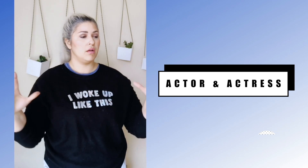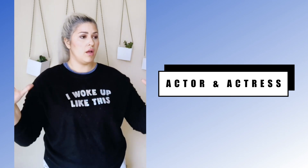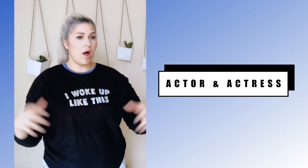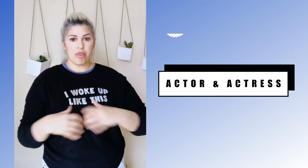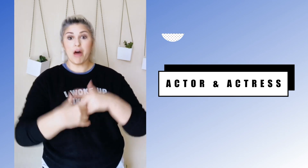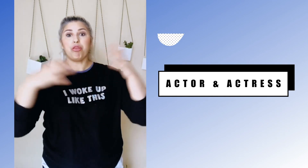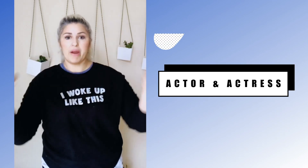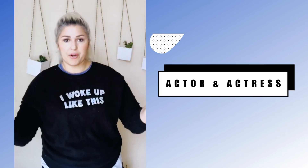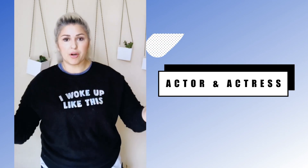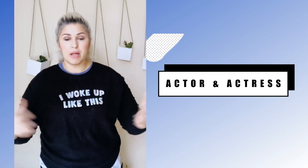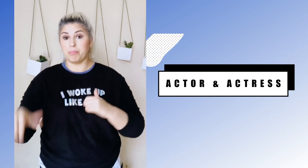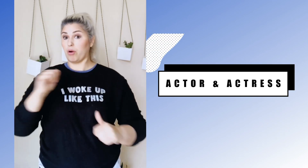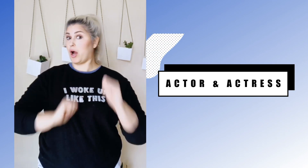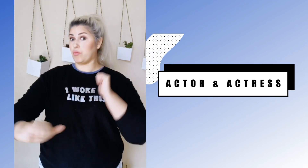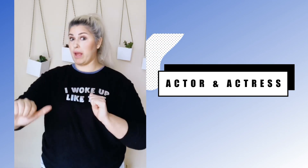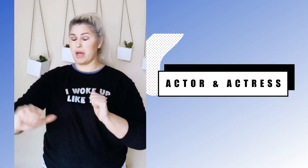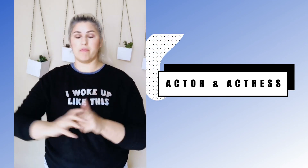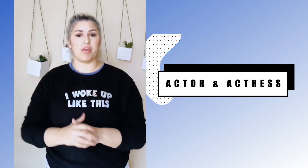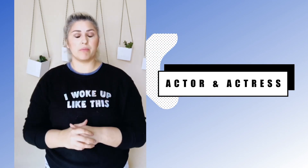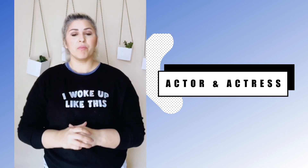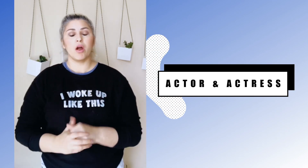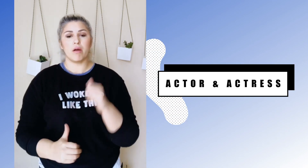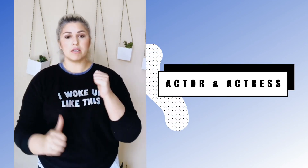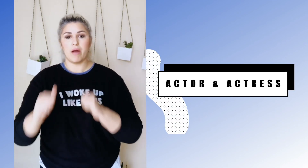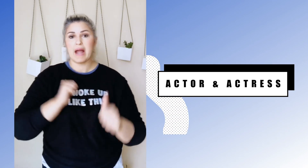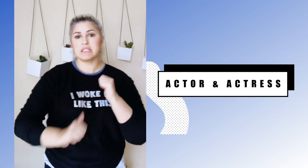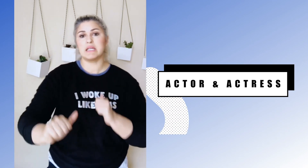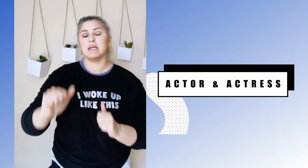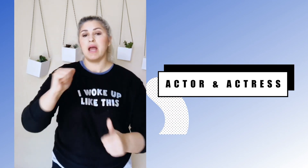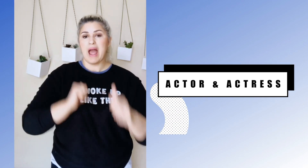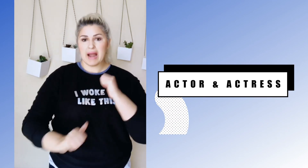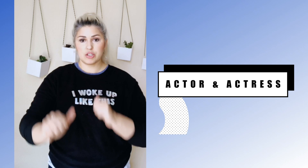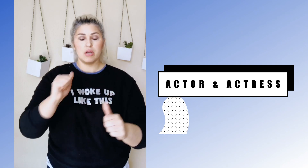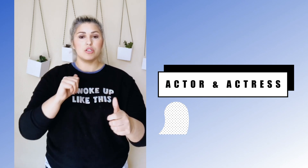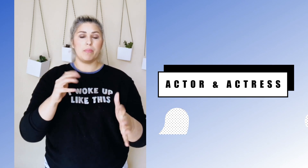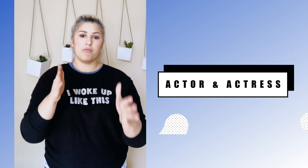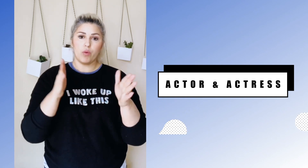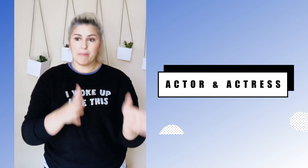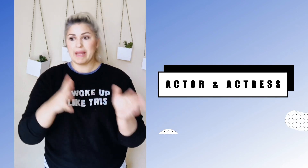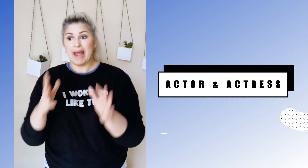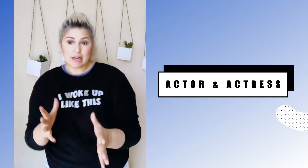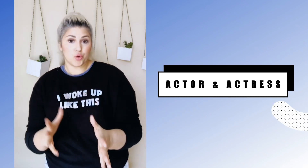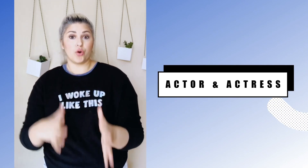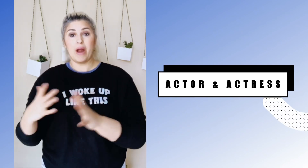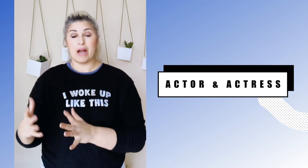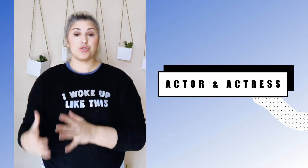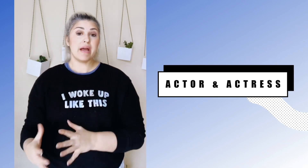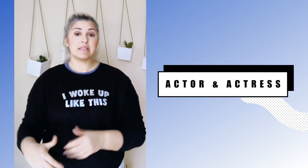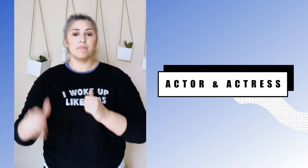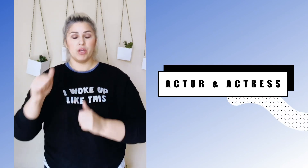like the theater, like Broadway kind of a thing. All right, so acting, but if you want to make it actor